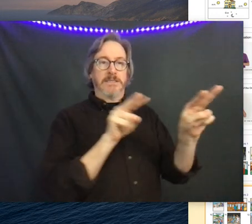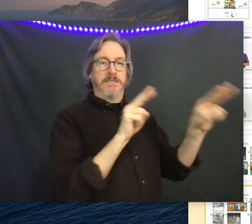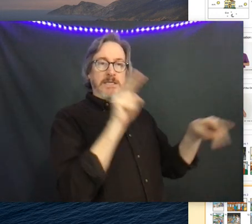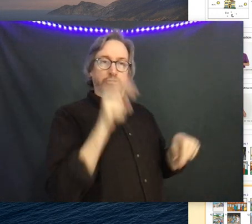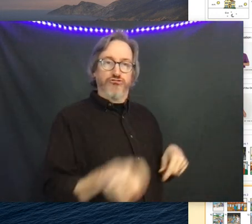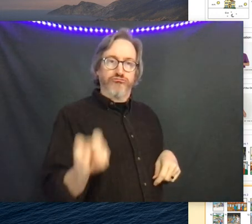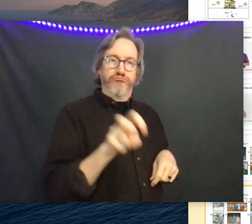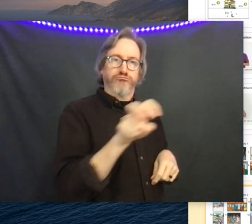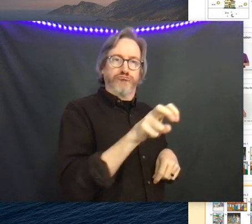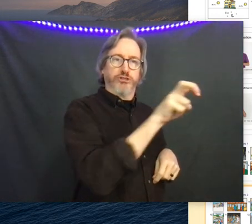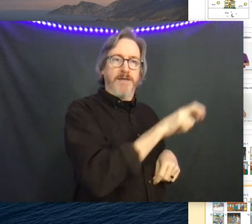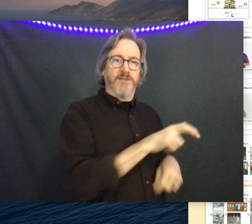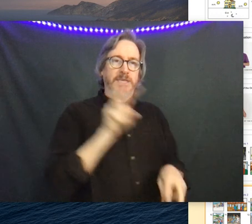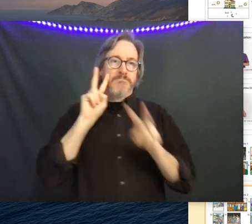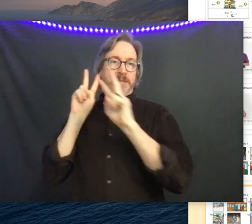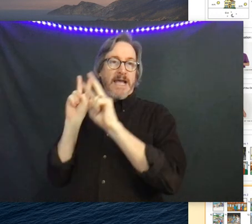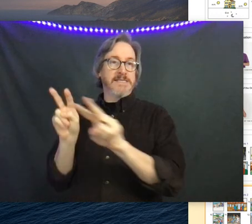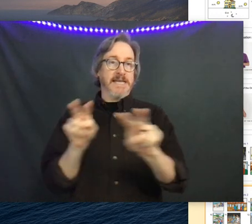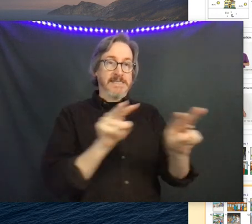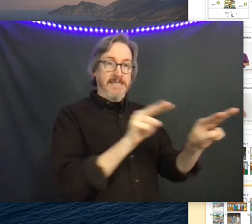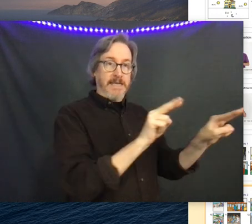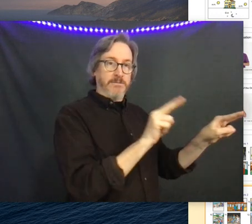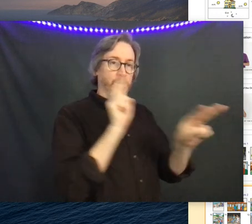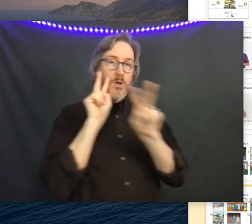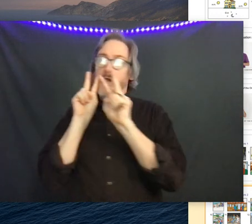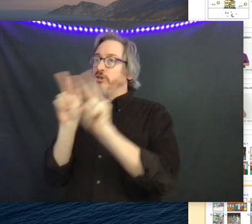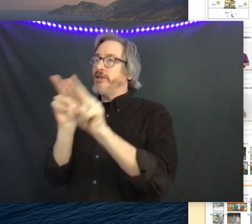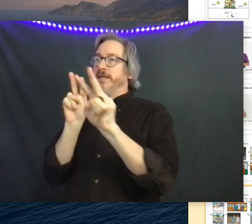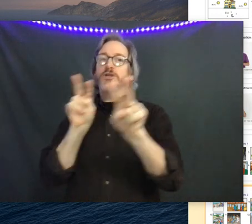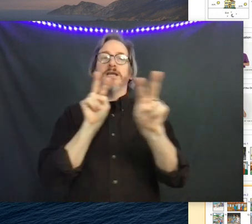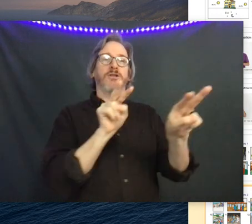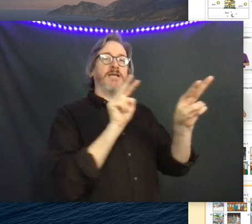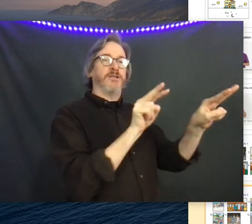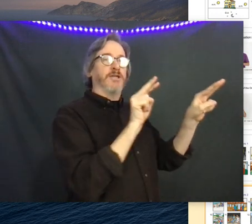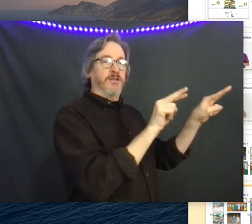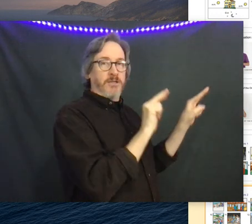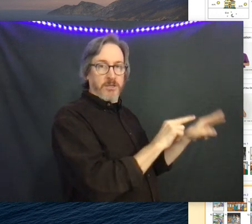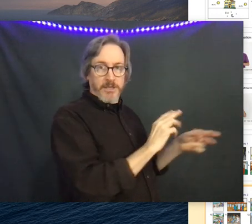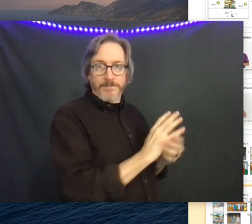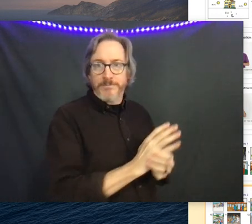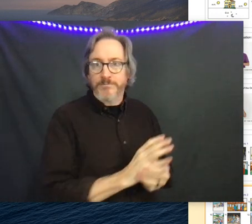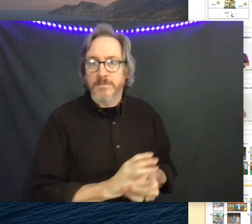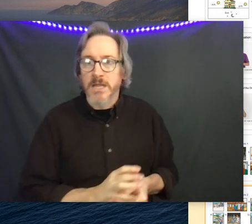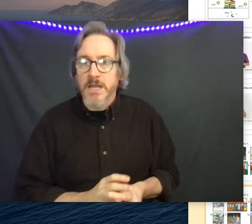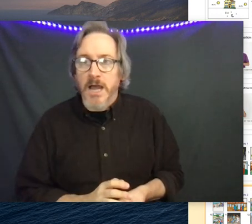sightseeing. Traveling and sightseeing. So looking.